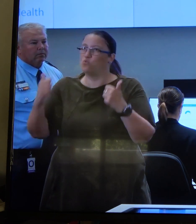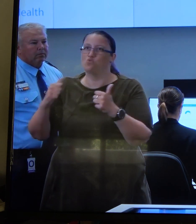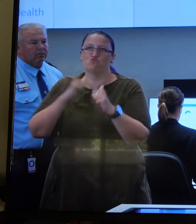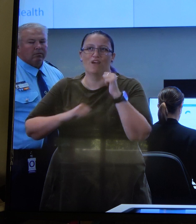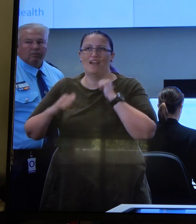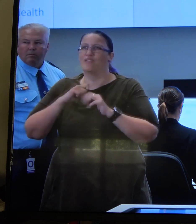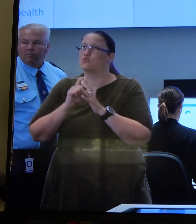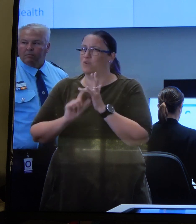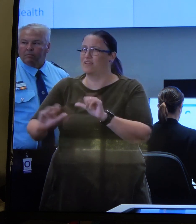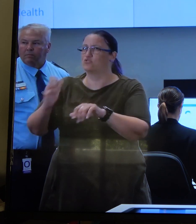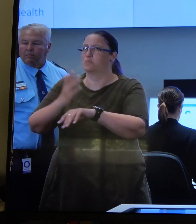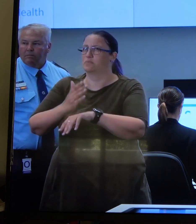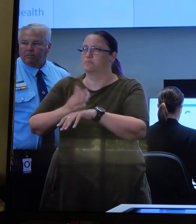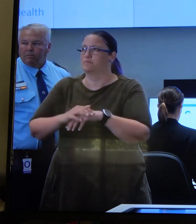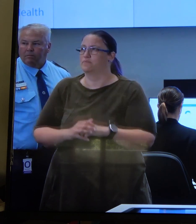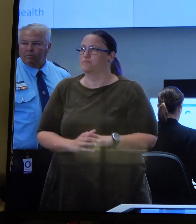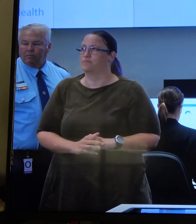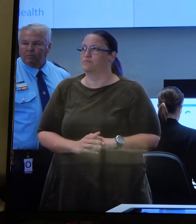them.